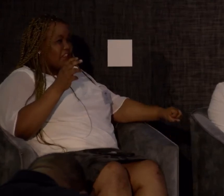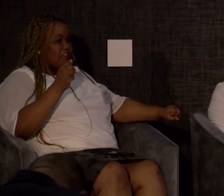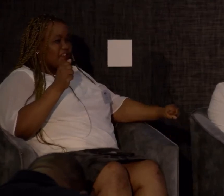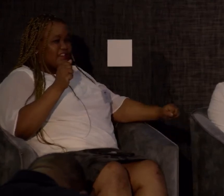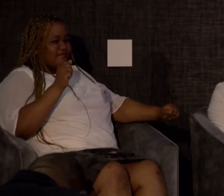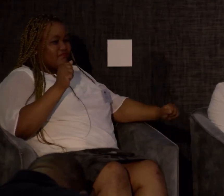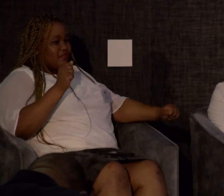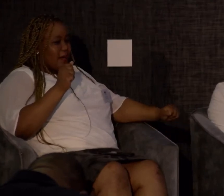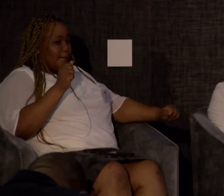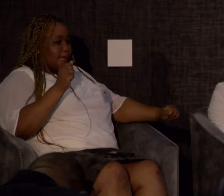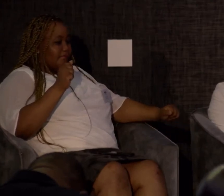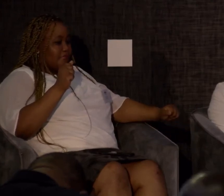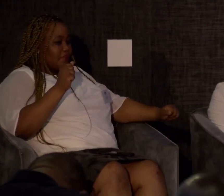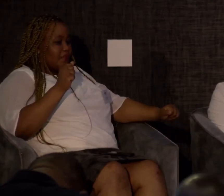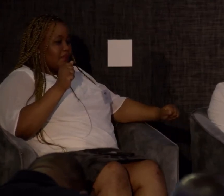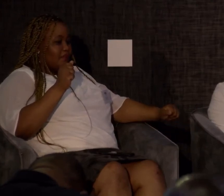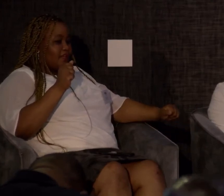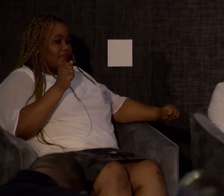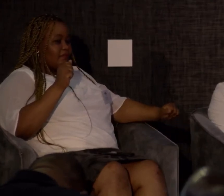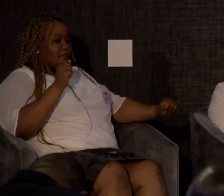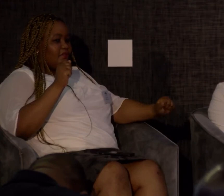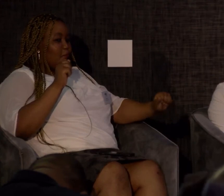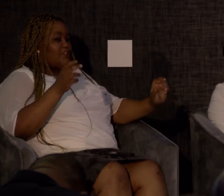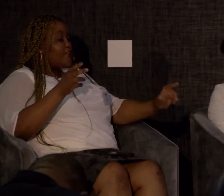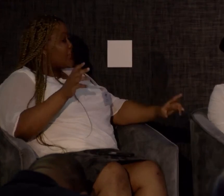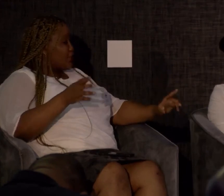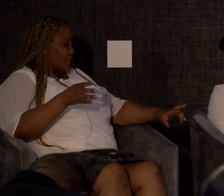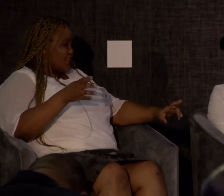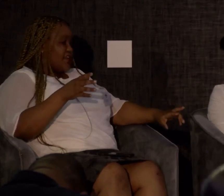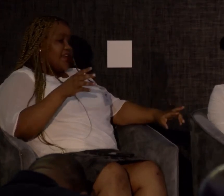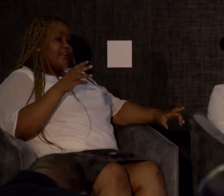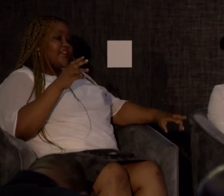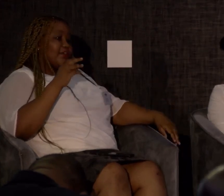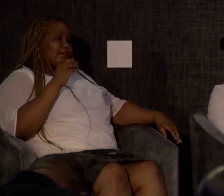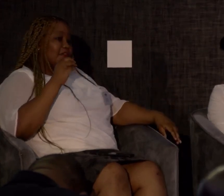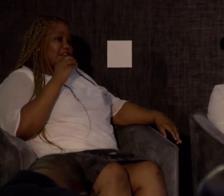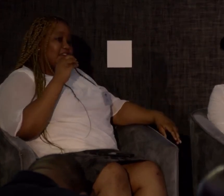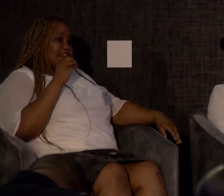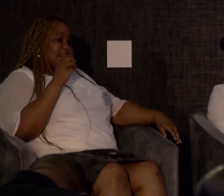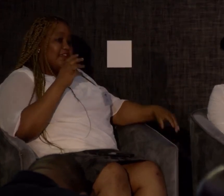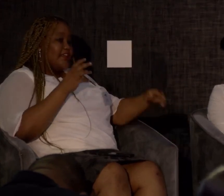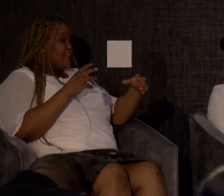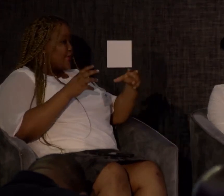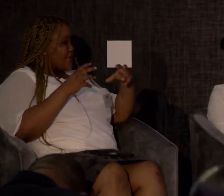not the most efficient ones. Instead of